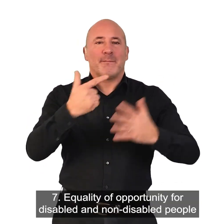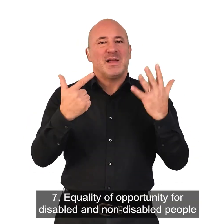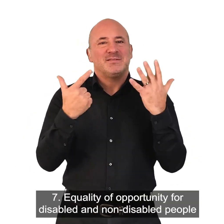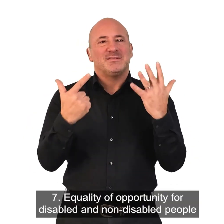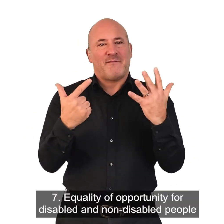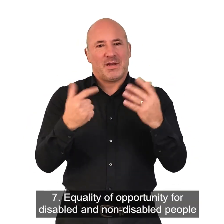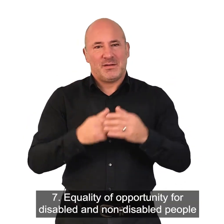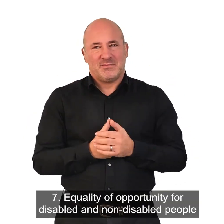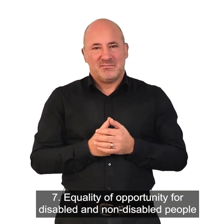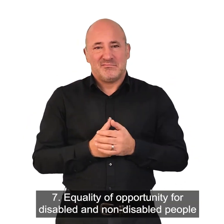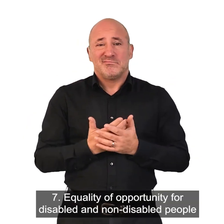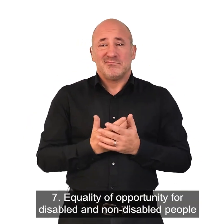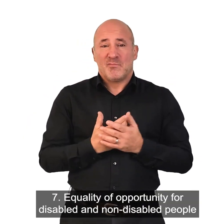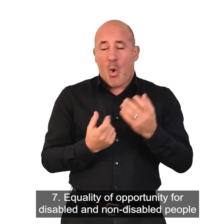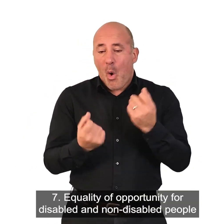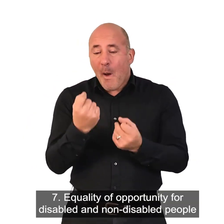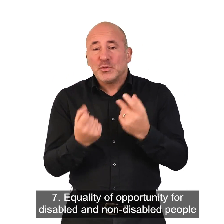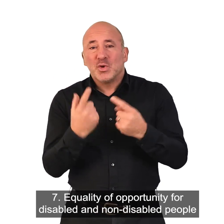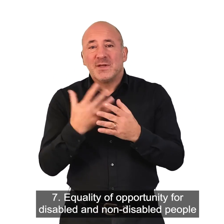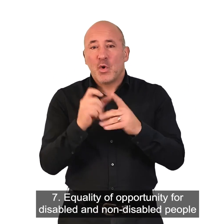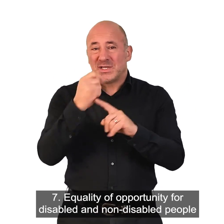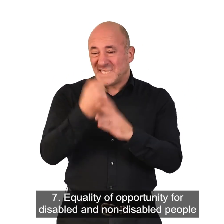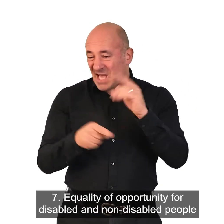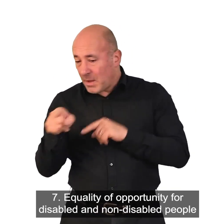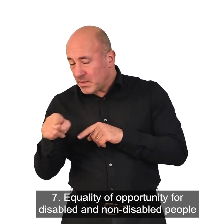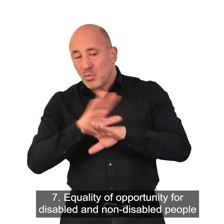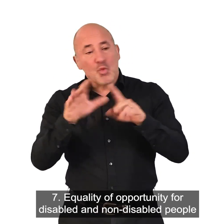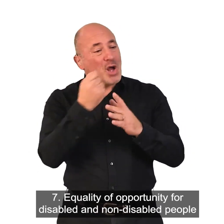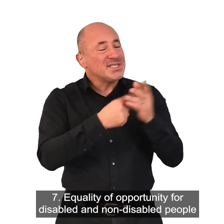7. Equality of opportunity for disabled and non-disabled people.